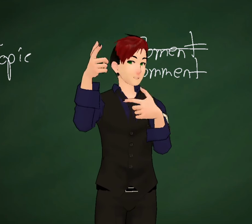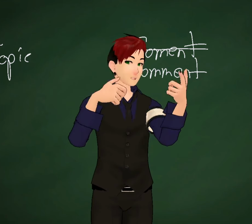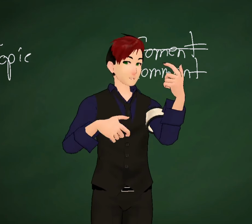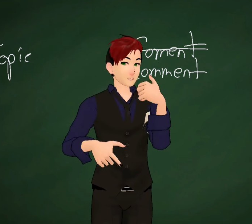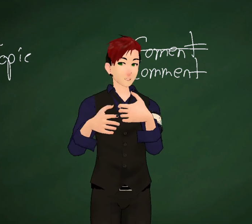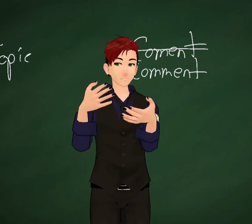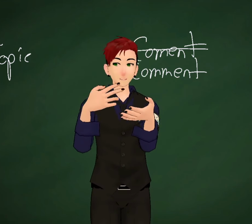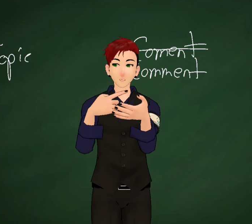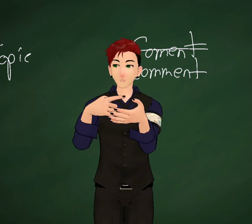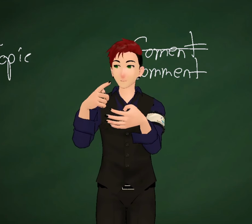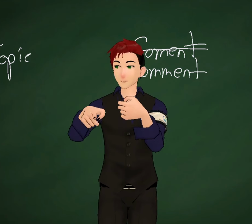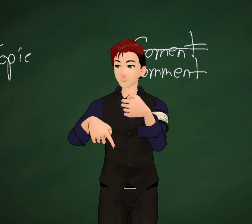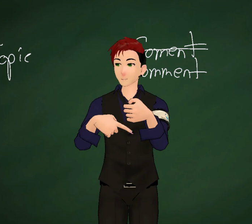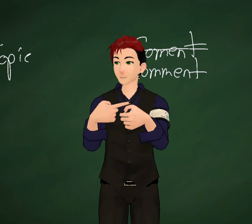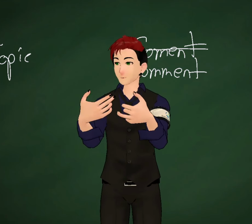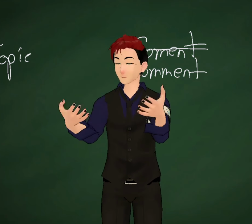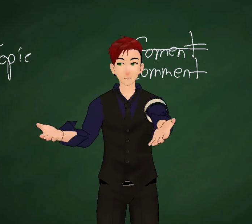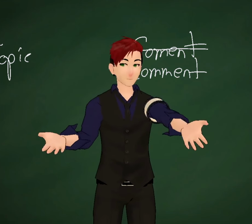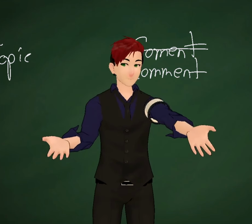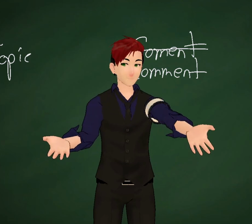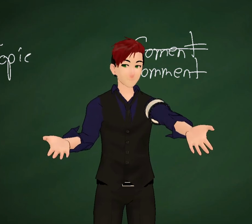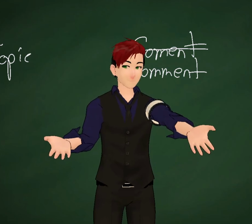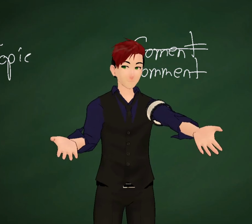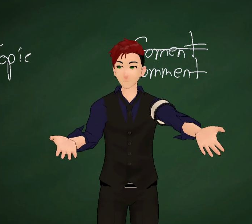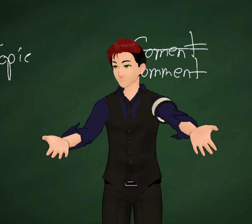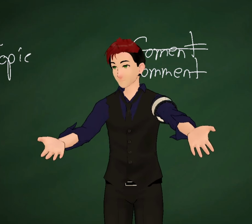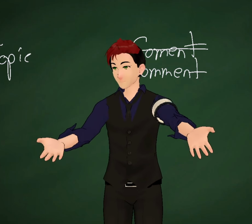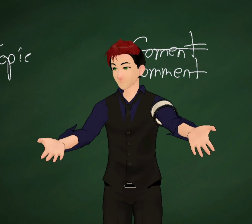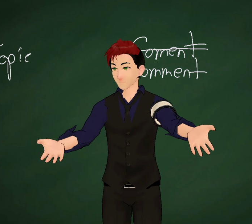Any other questions you want me to rant about?